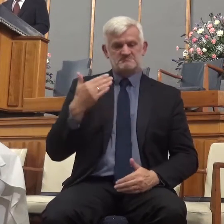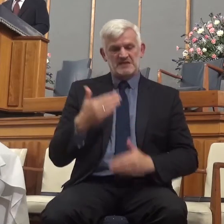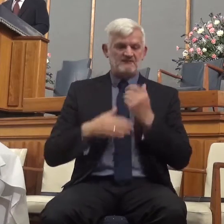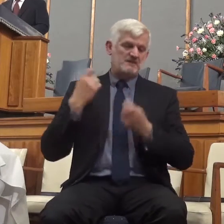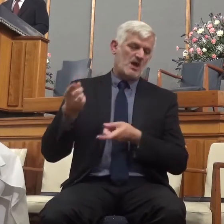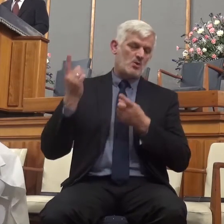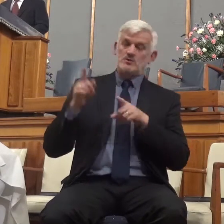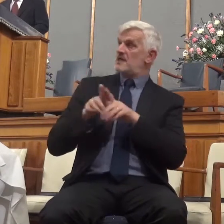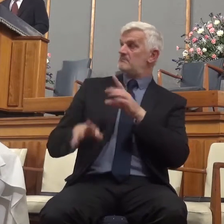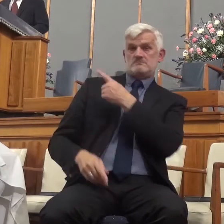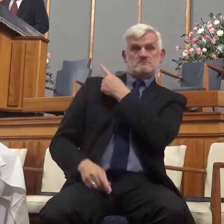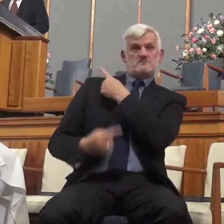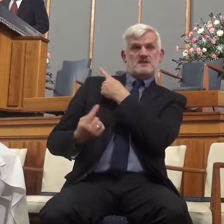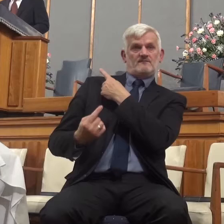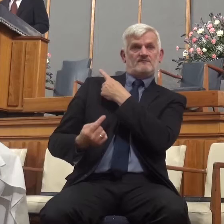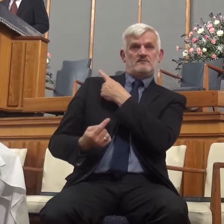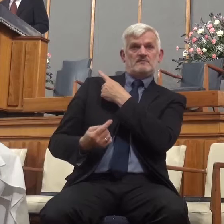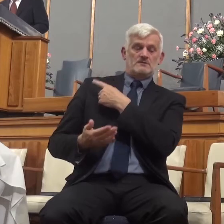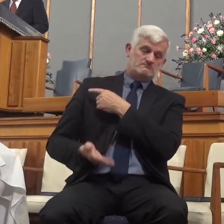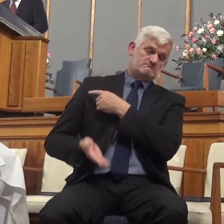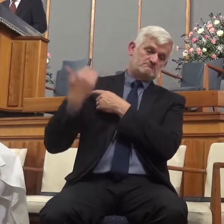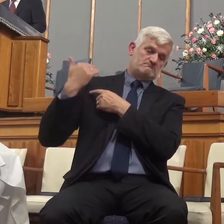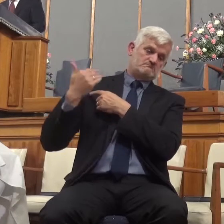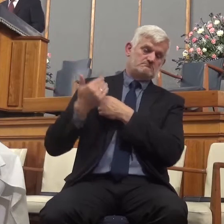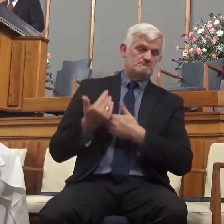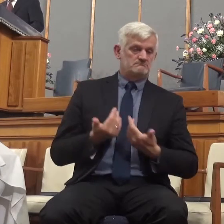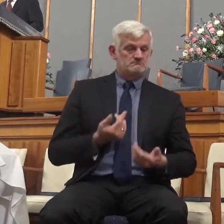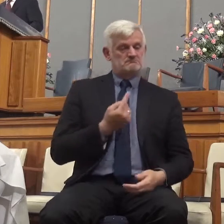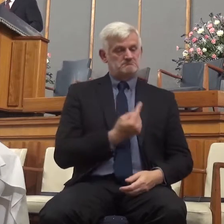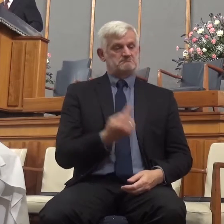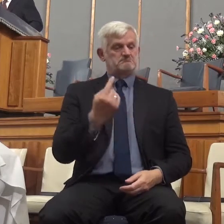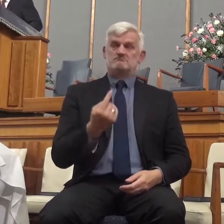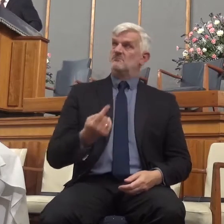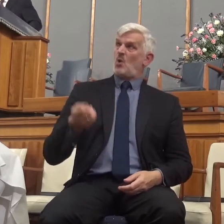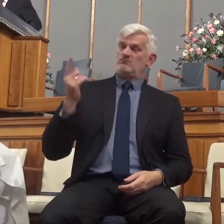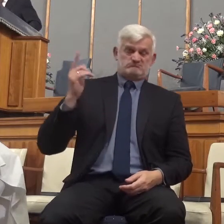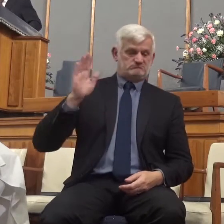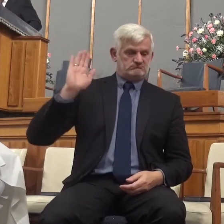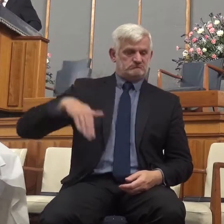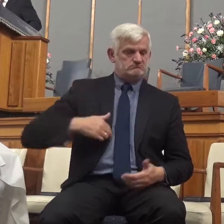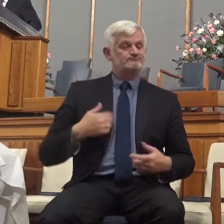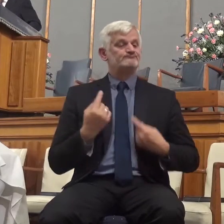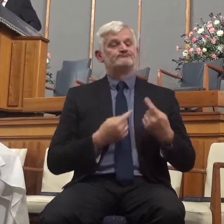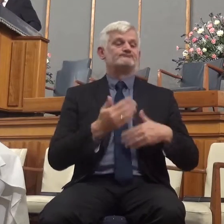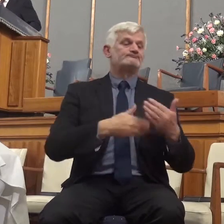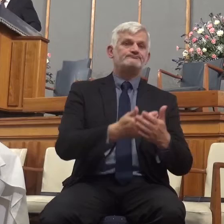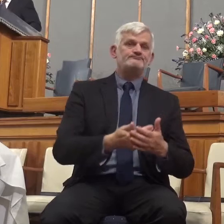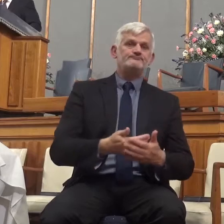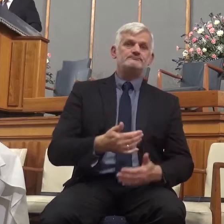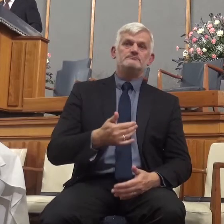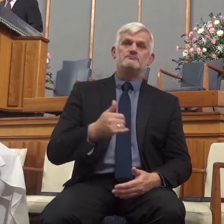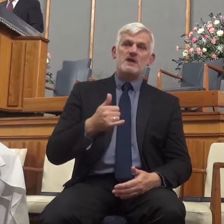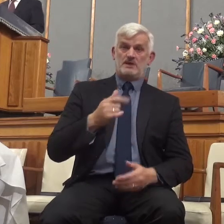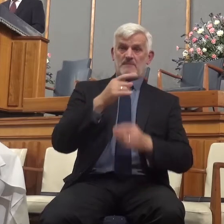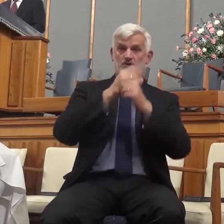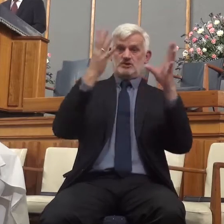ago, utterly lost and benighted. And supposing I'm such a person, I never think of him,